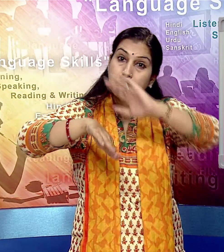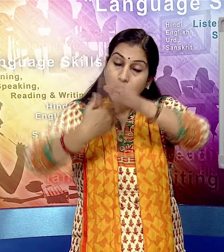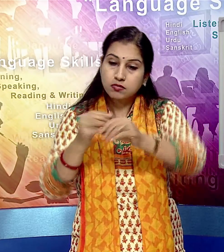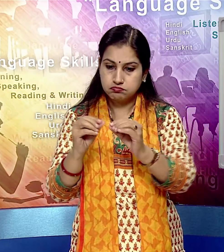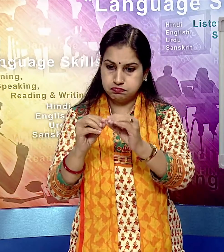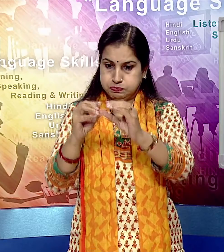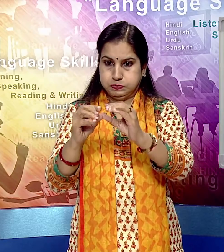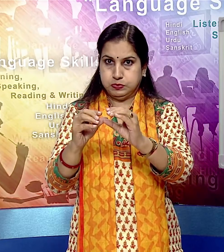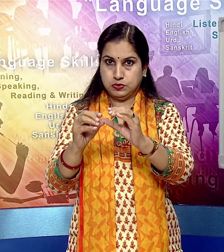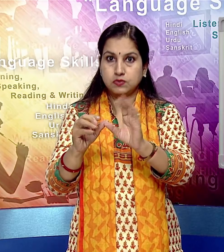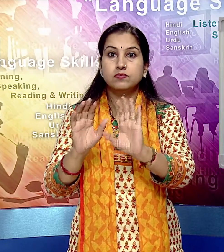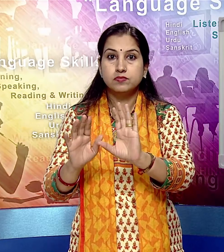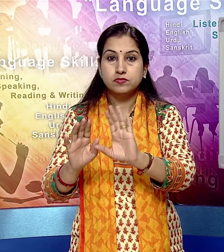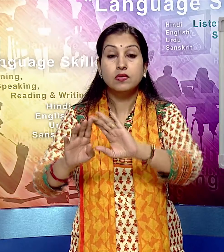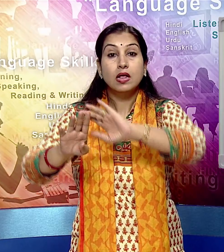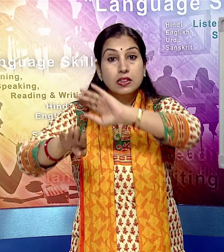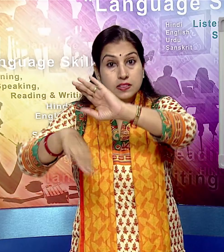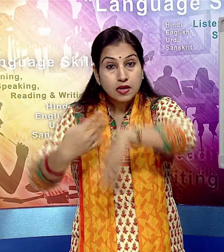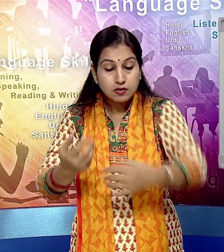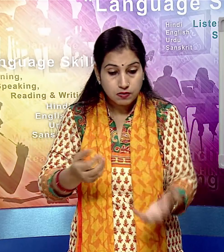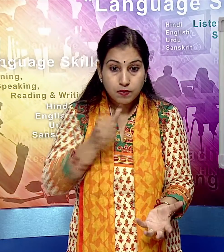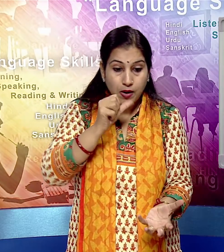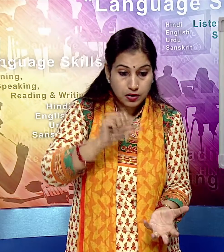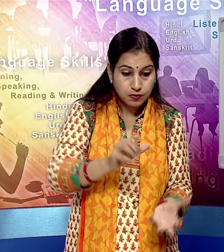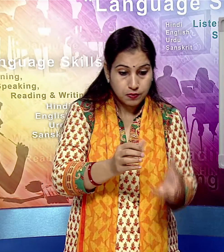Tie in cloth for sprouting.